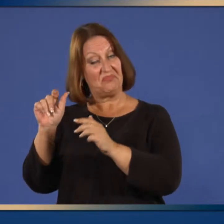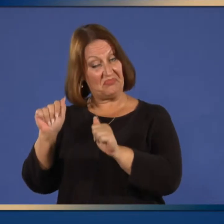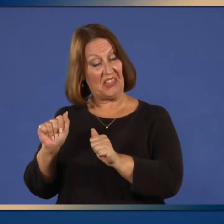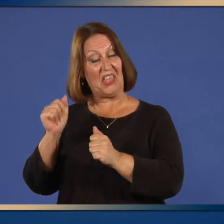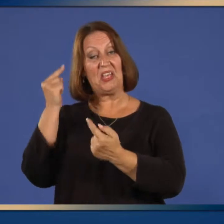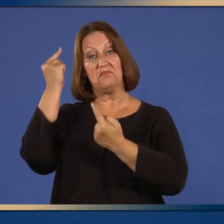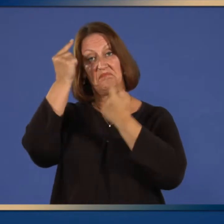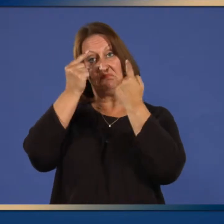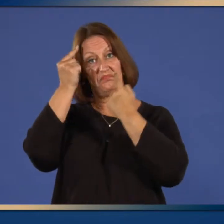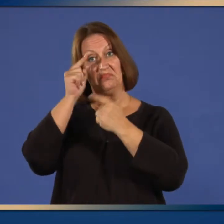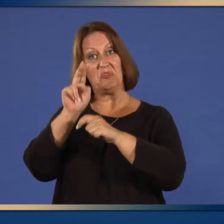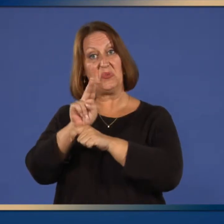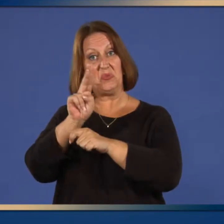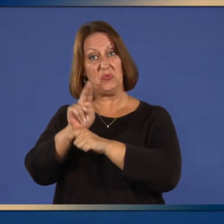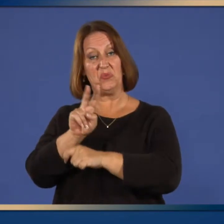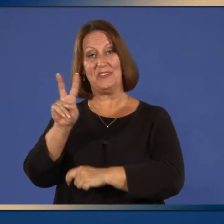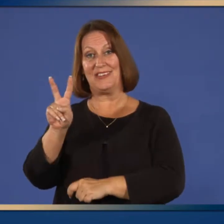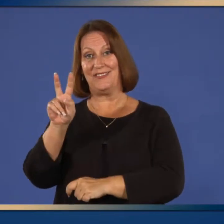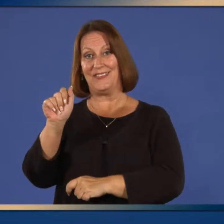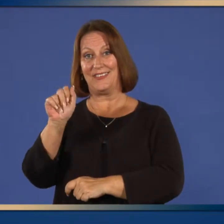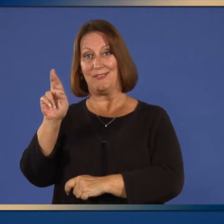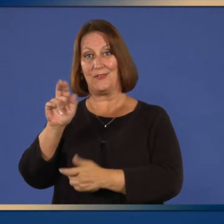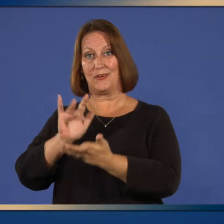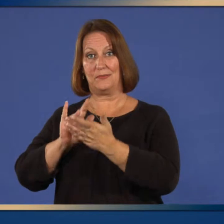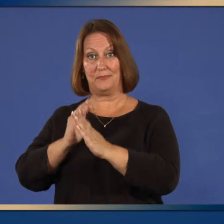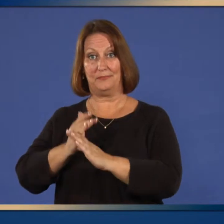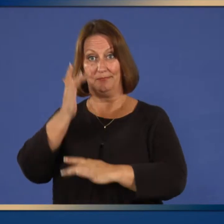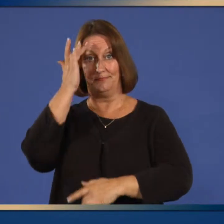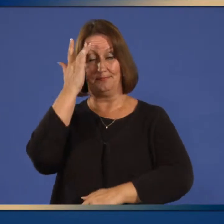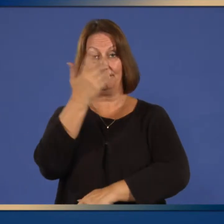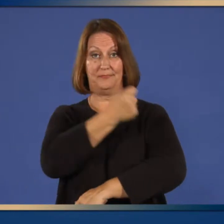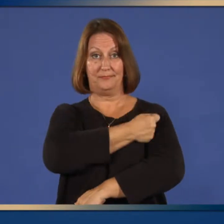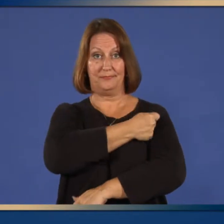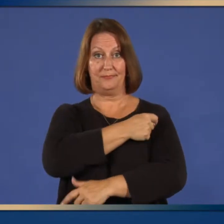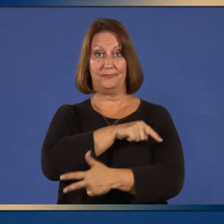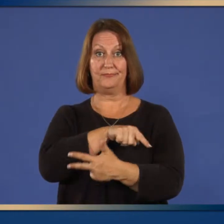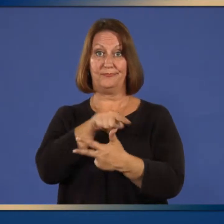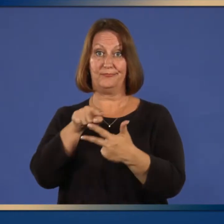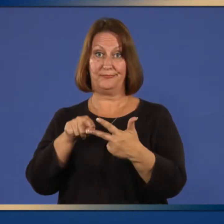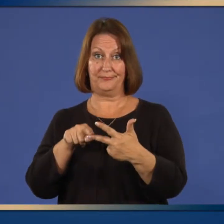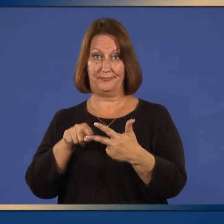Immunosuppressed children should not receive LAIV.